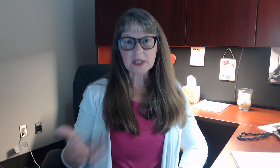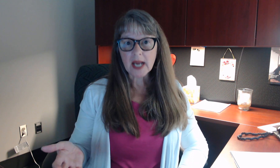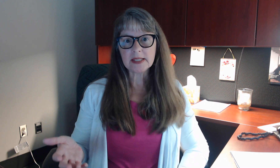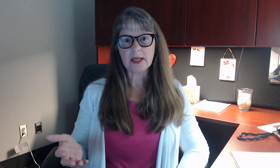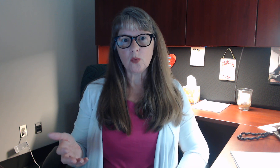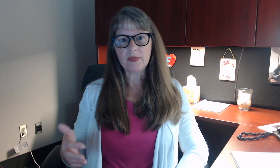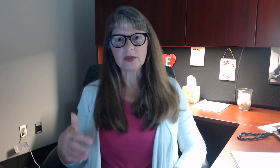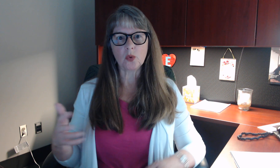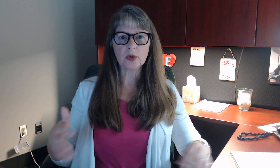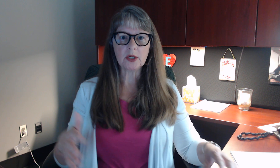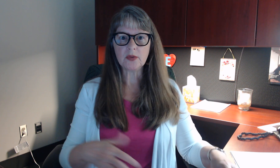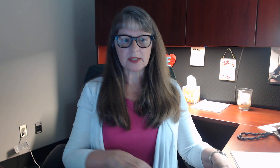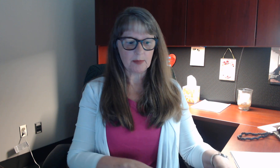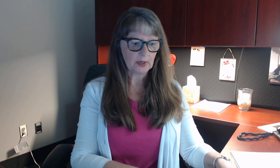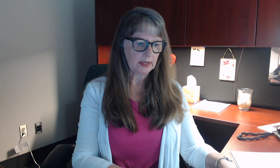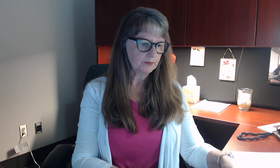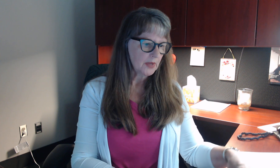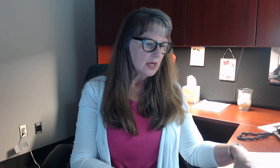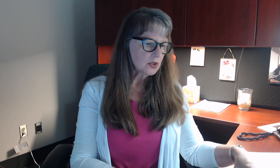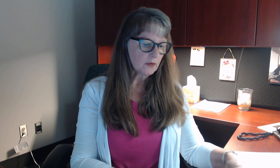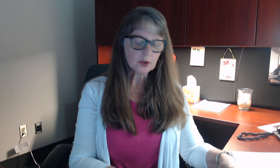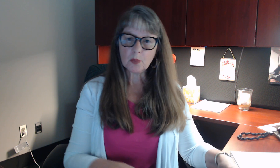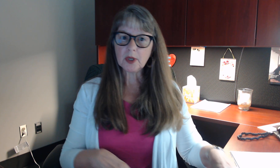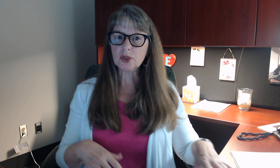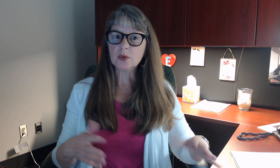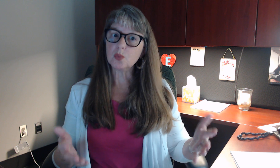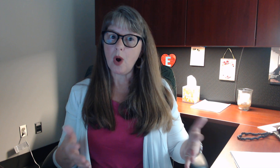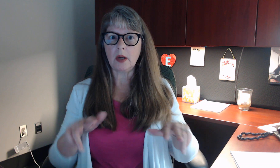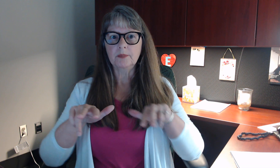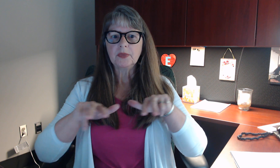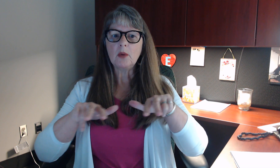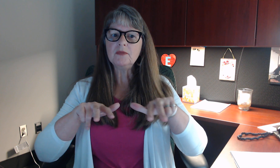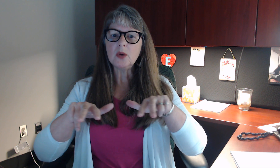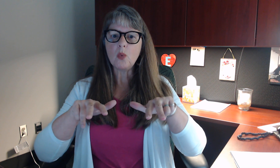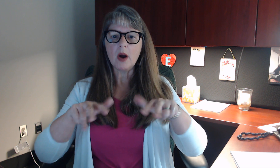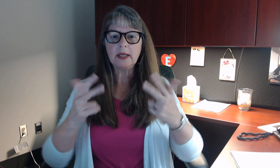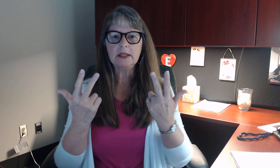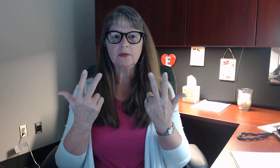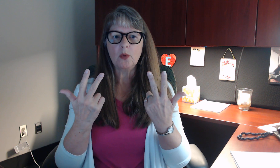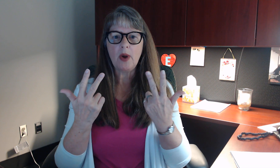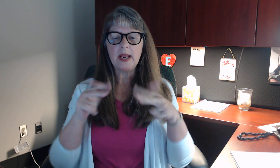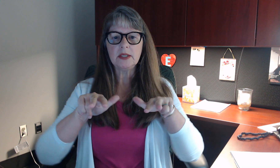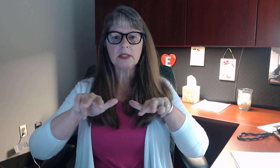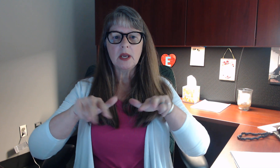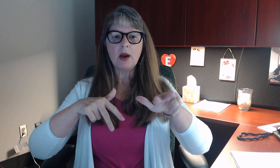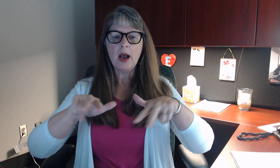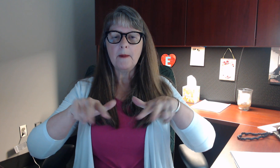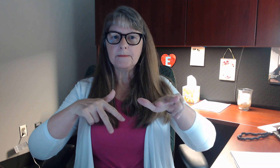signs that go with it, so we're going to do that separately. So the first one we're going to do is walk. Now we've done walk in different ways, but this